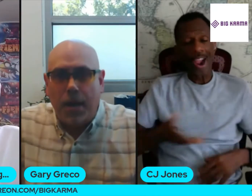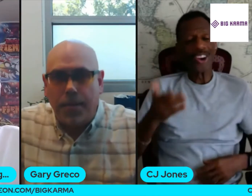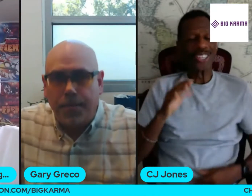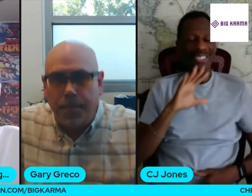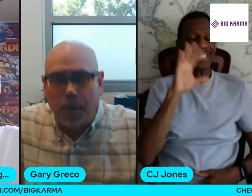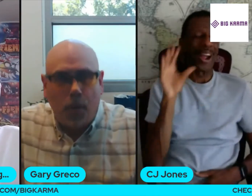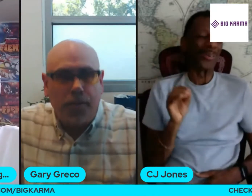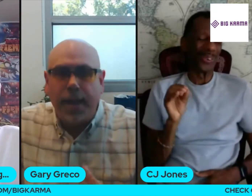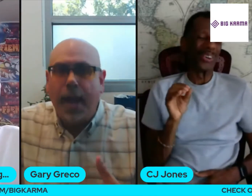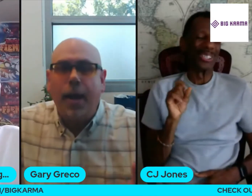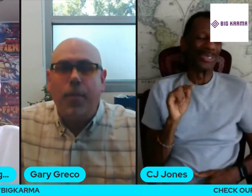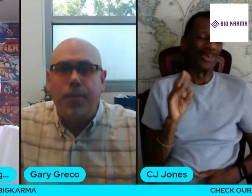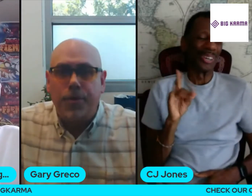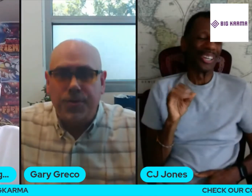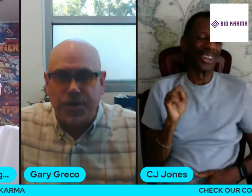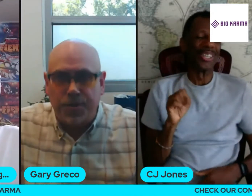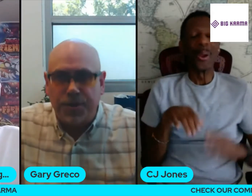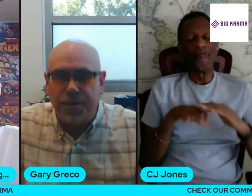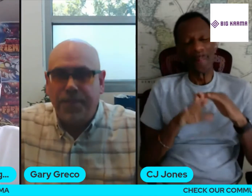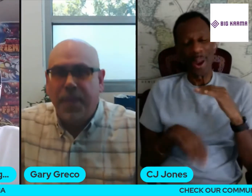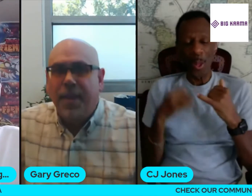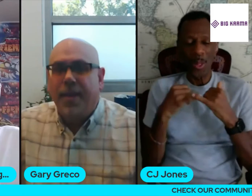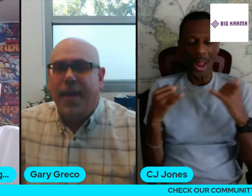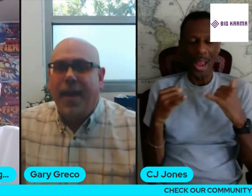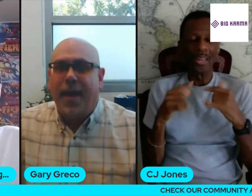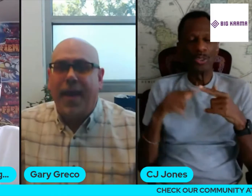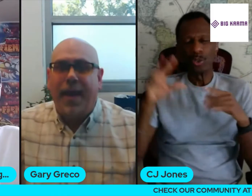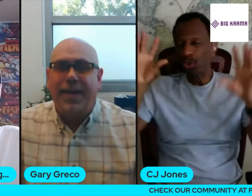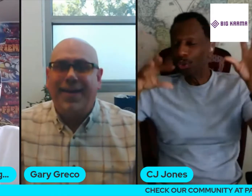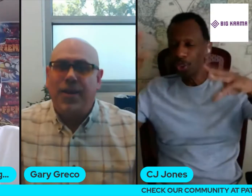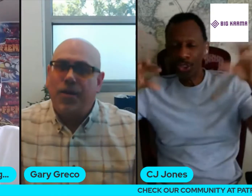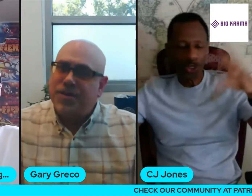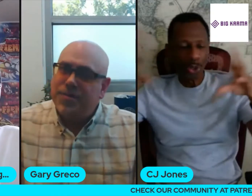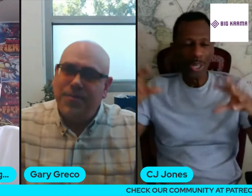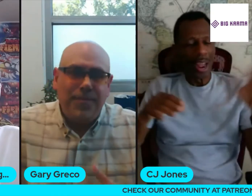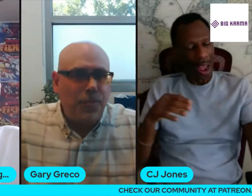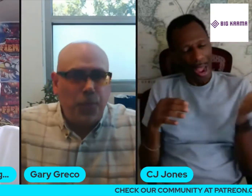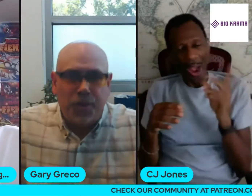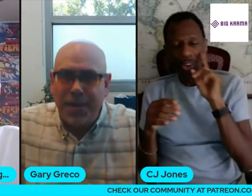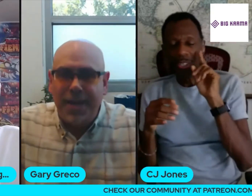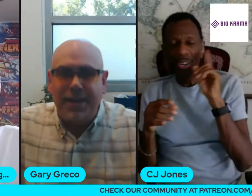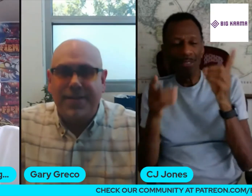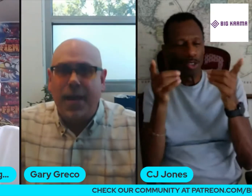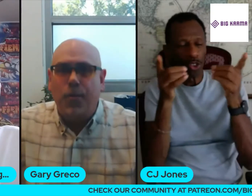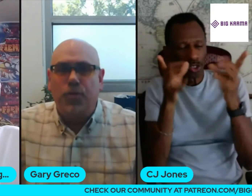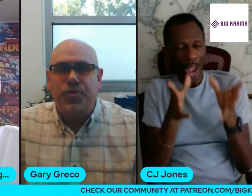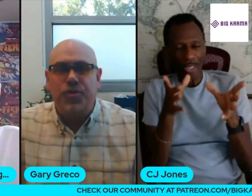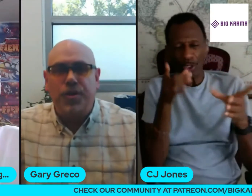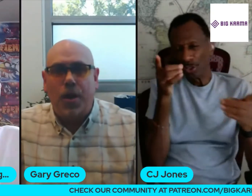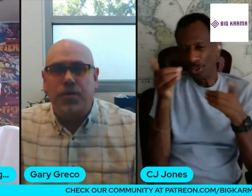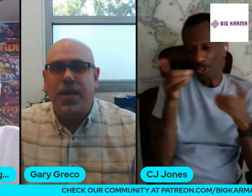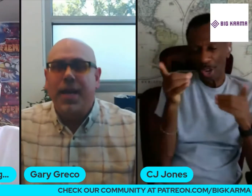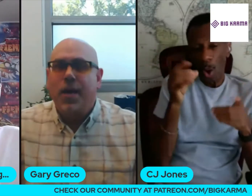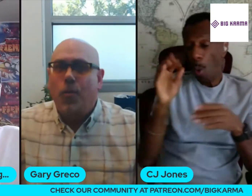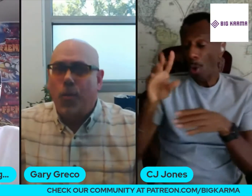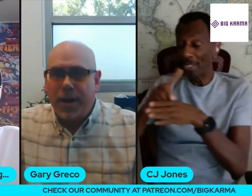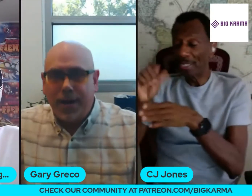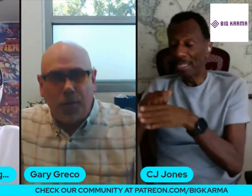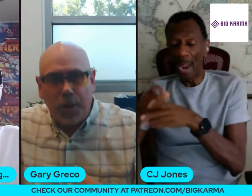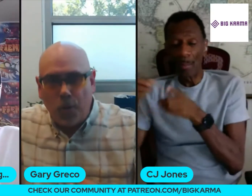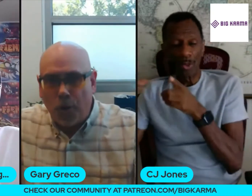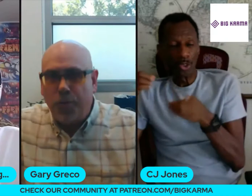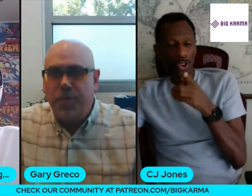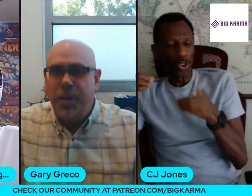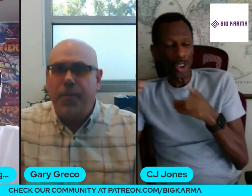they become, or they hire producers. And, with me in Sign World Studios,